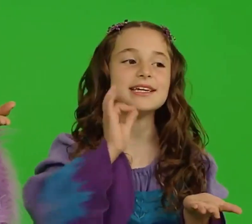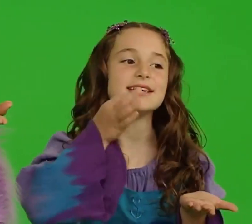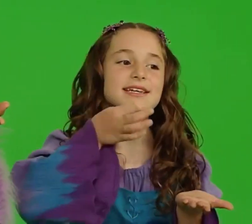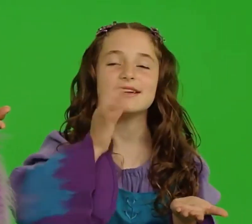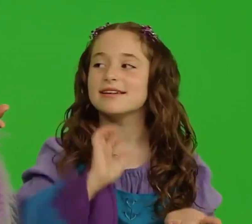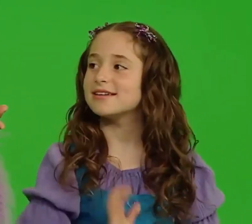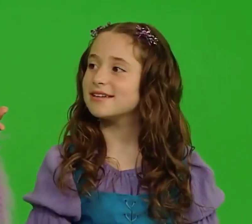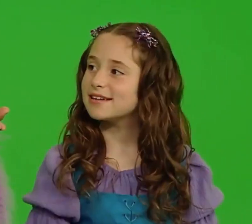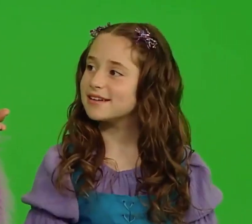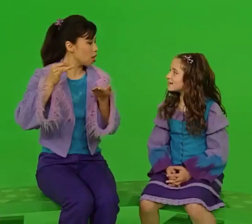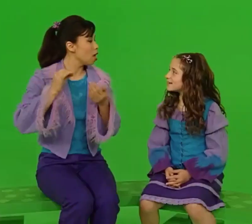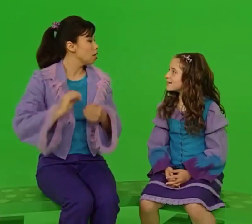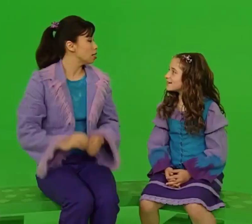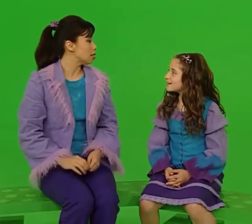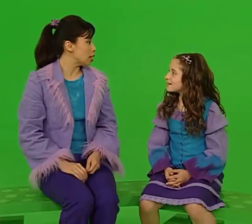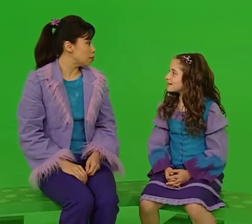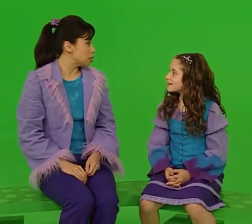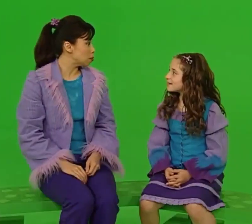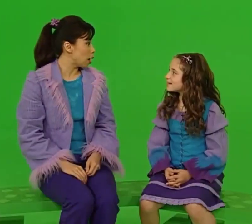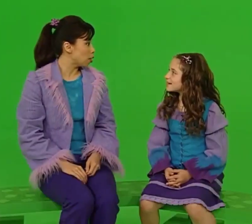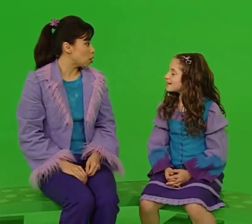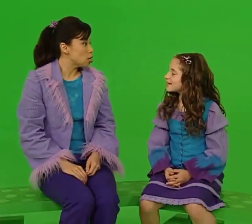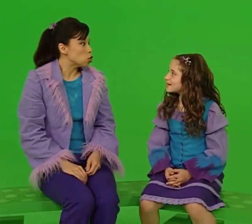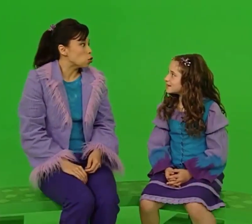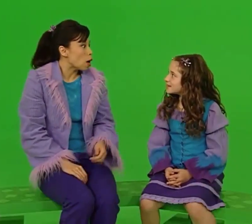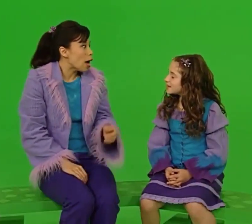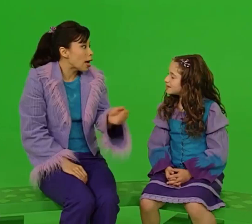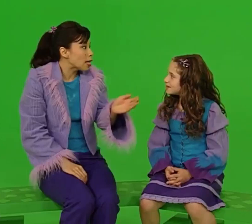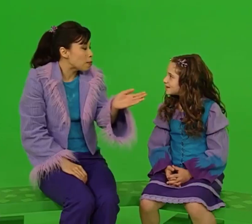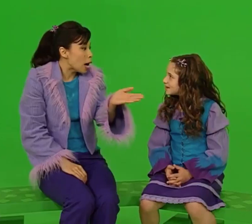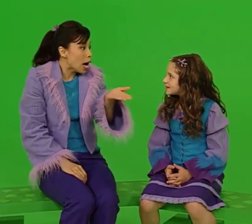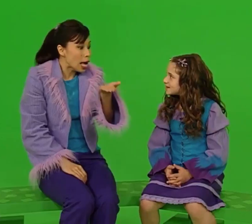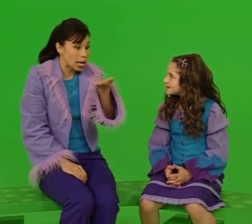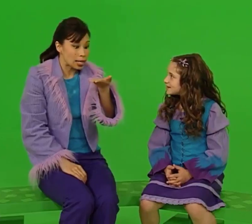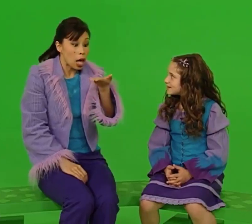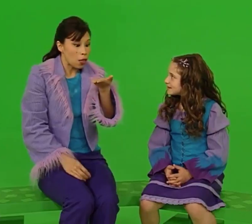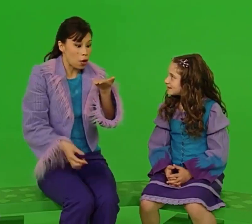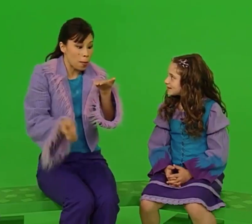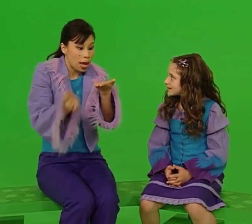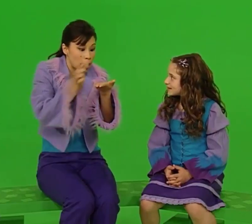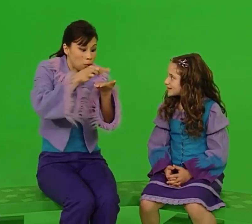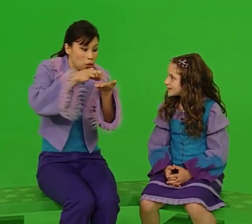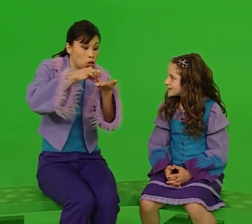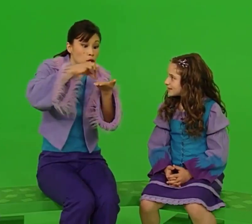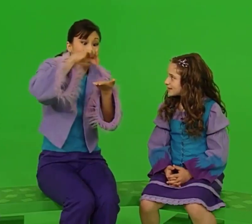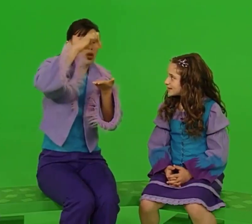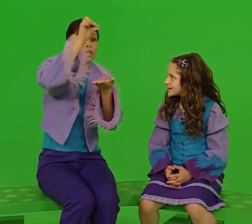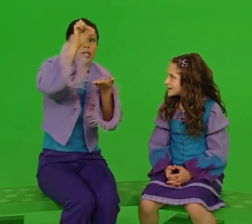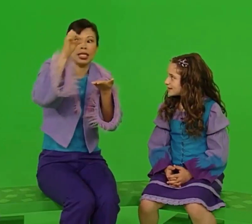tea. Said Miss Spider, "Try the pies. They're made with juicy